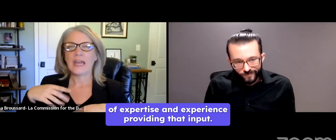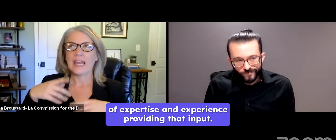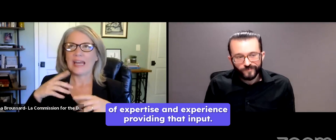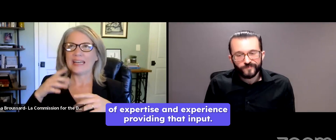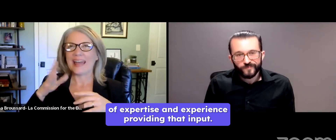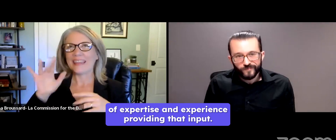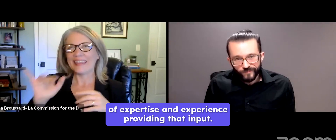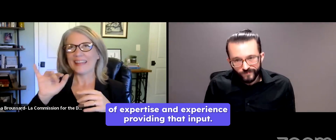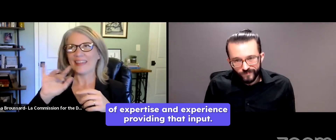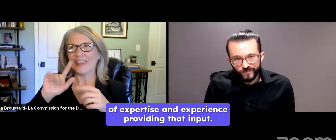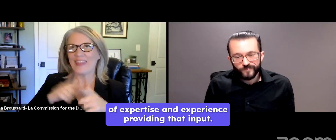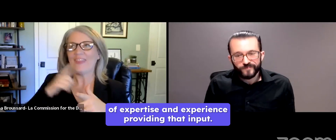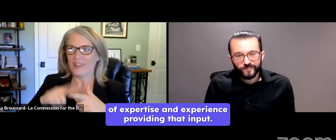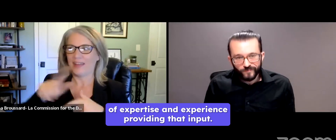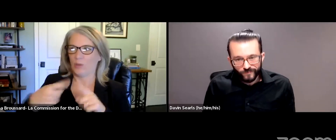experience providing that input.